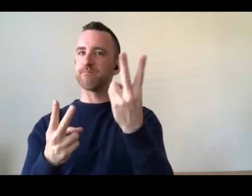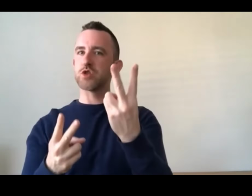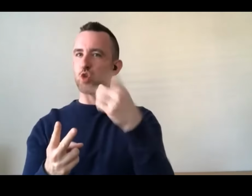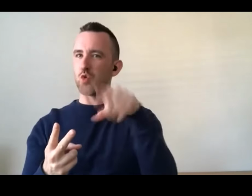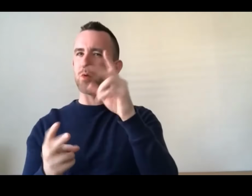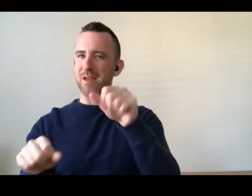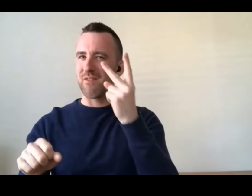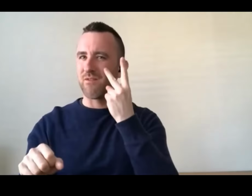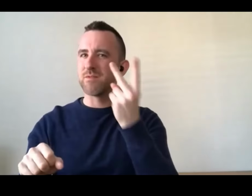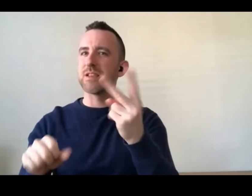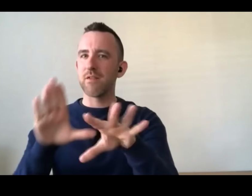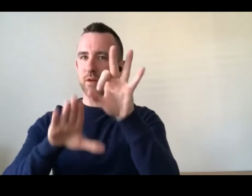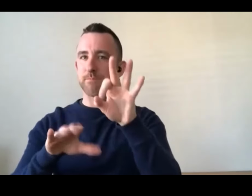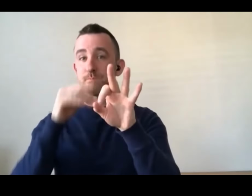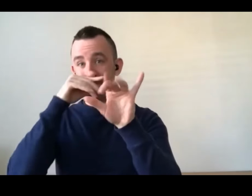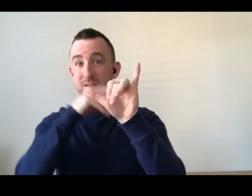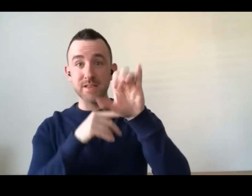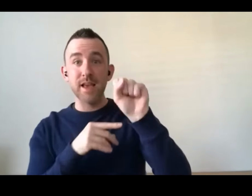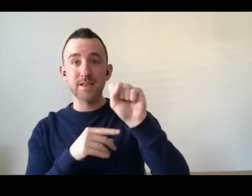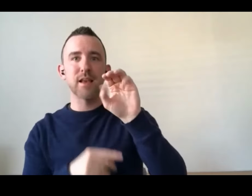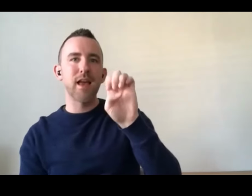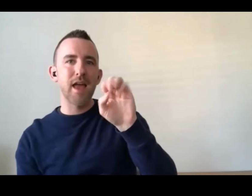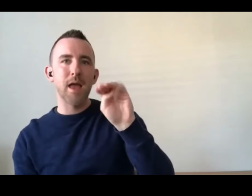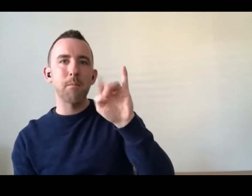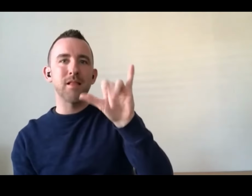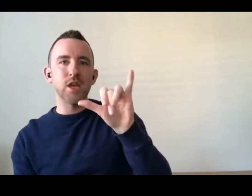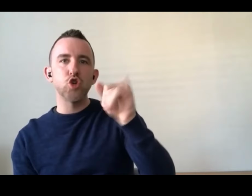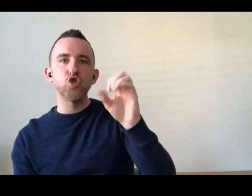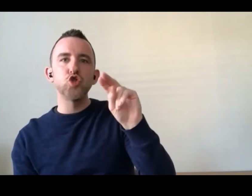it. So yes, Emily Jones, we will be doing that.